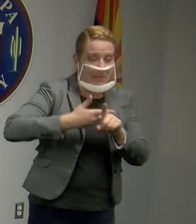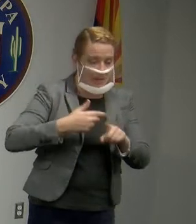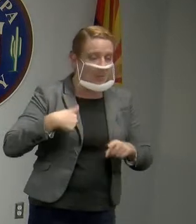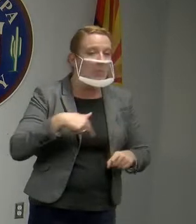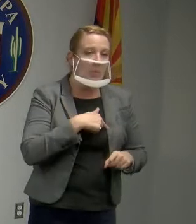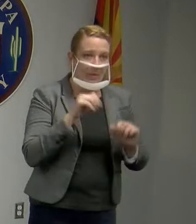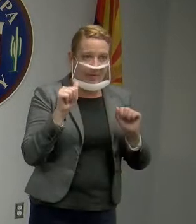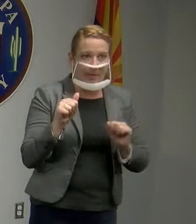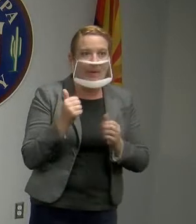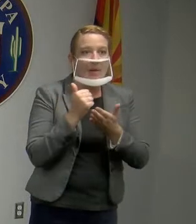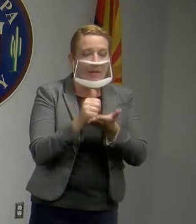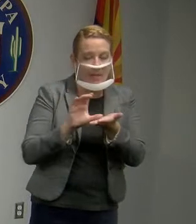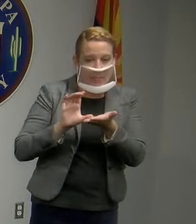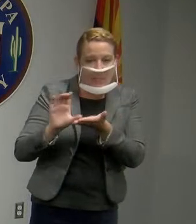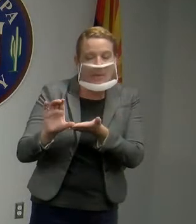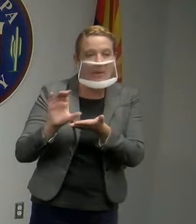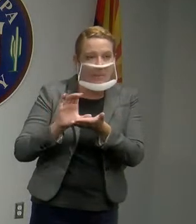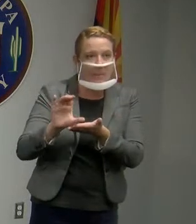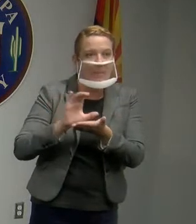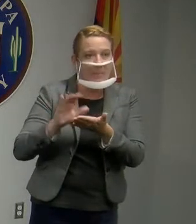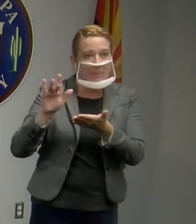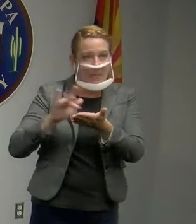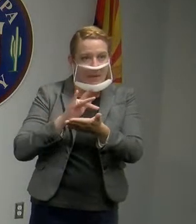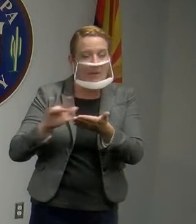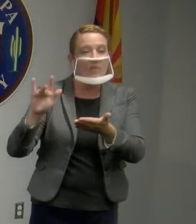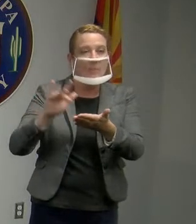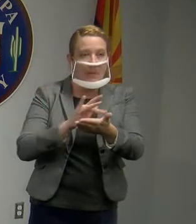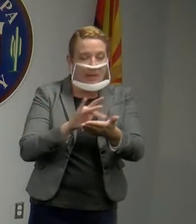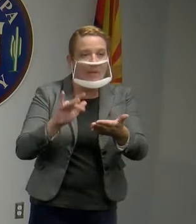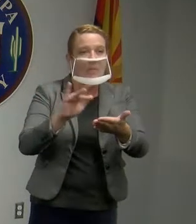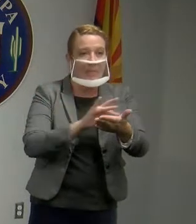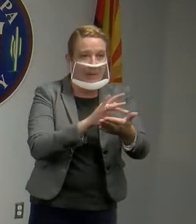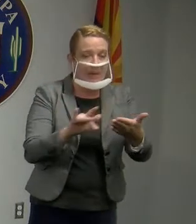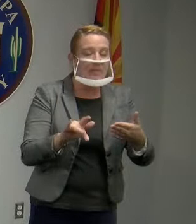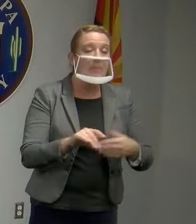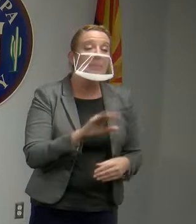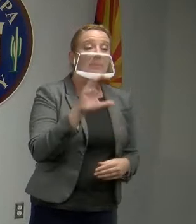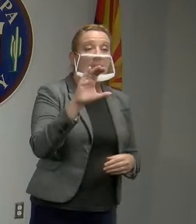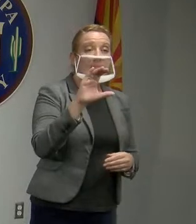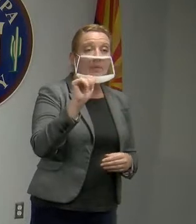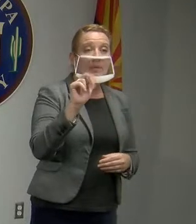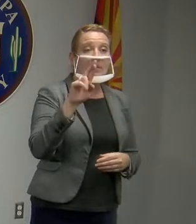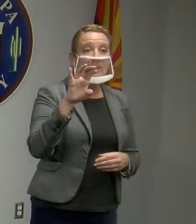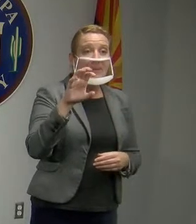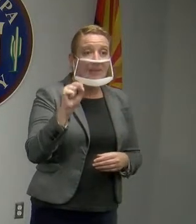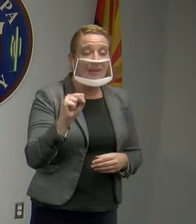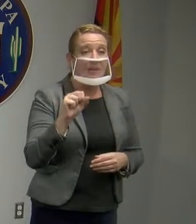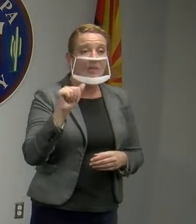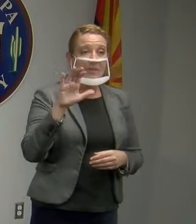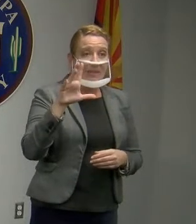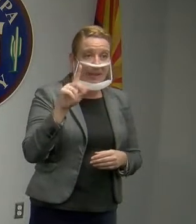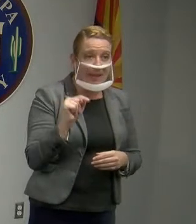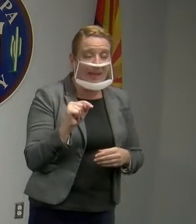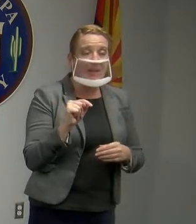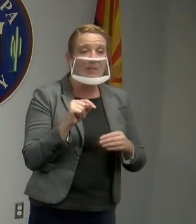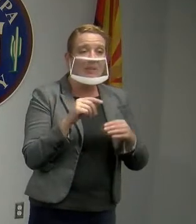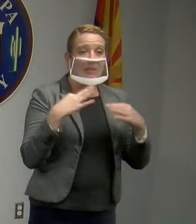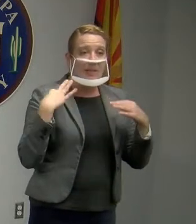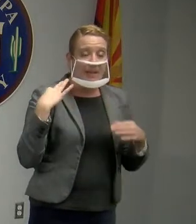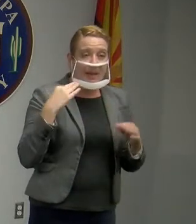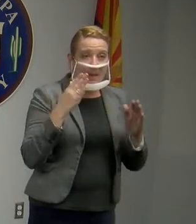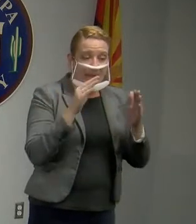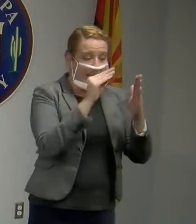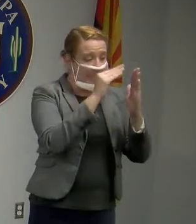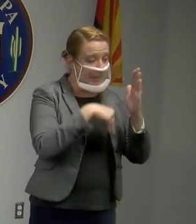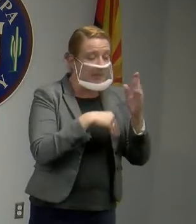COVID impact on the family, which is required by the federal funding source, the CARES Act funding, photo ID, lease agreement, and